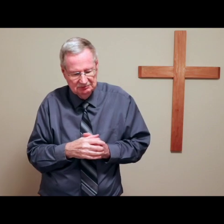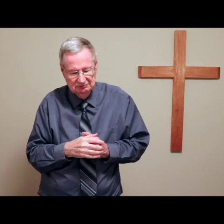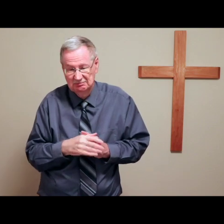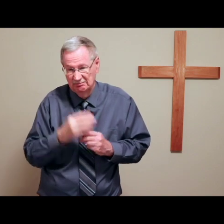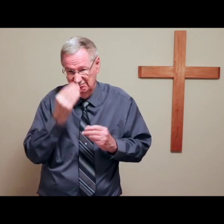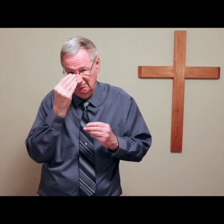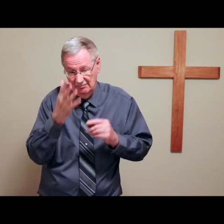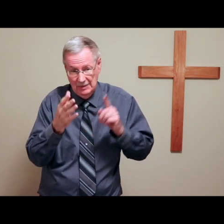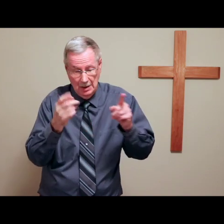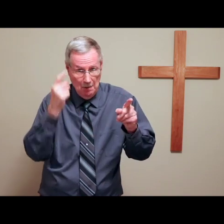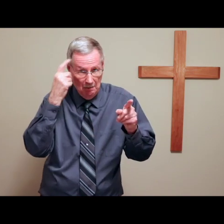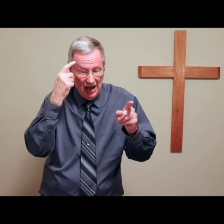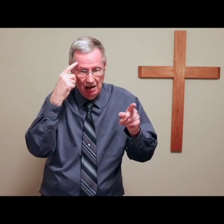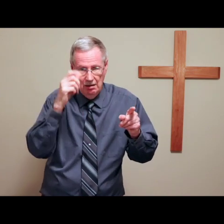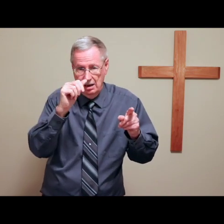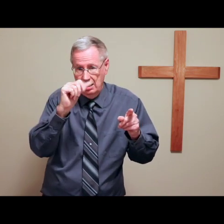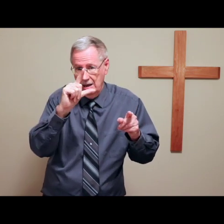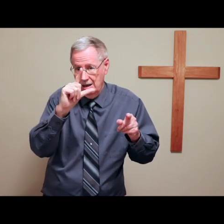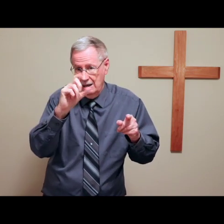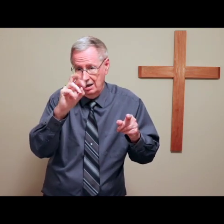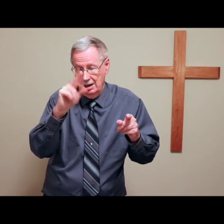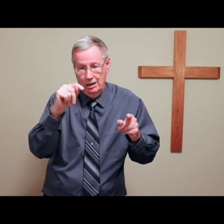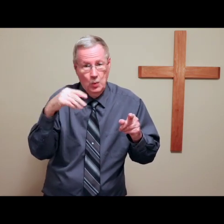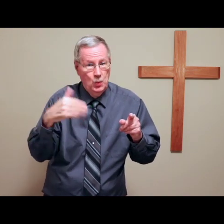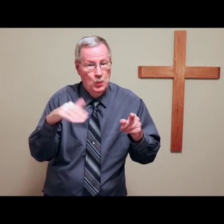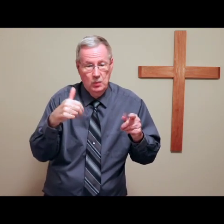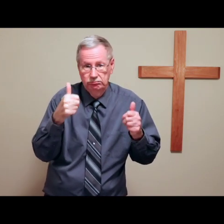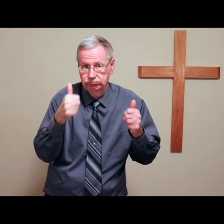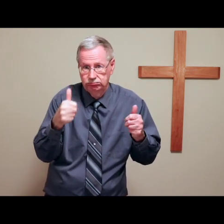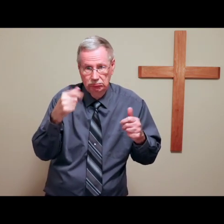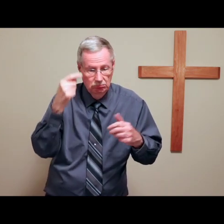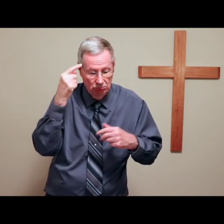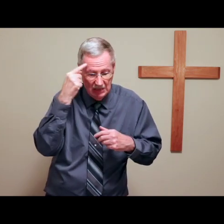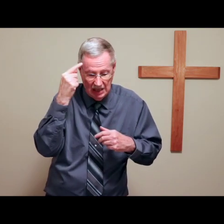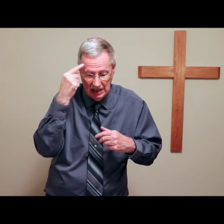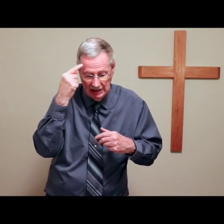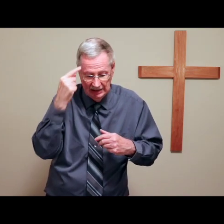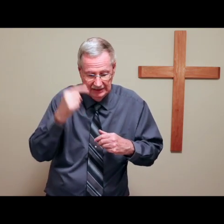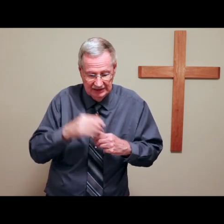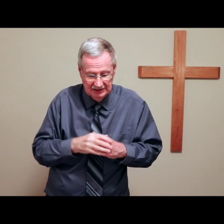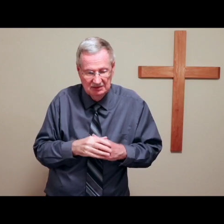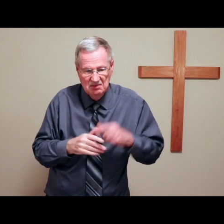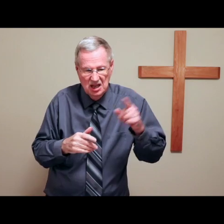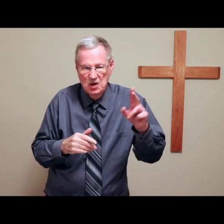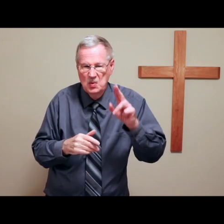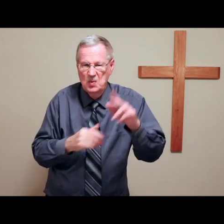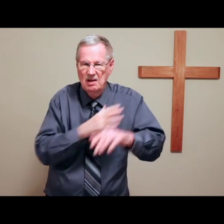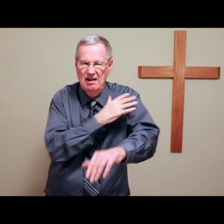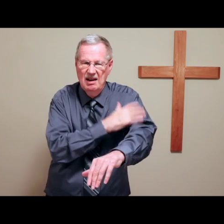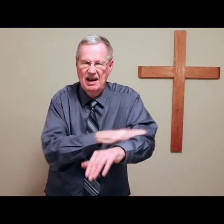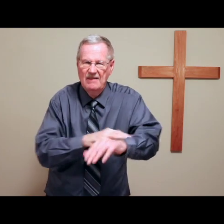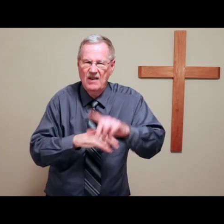his mind was totally alert. he used his left